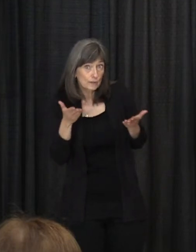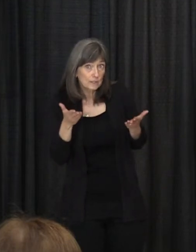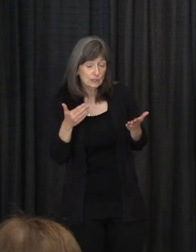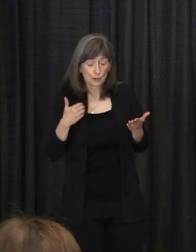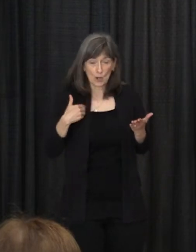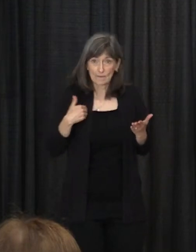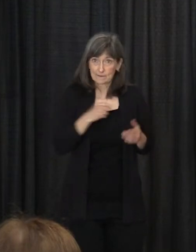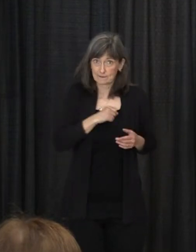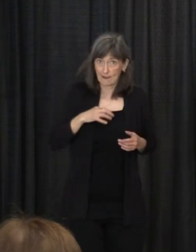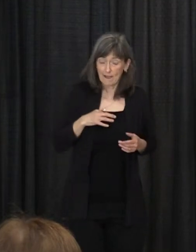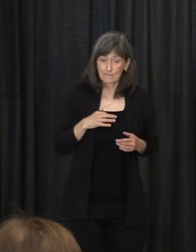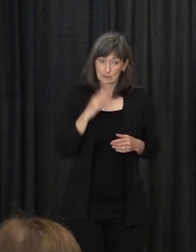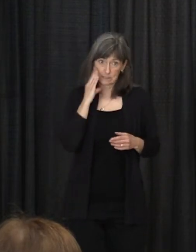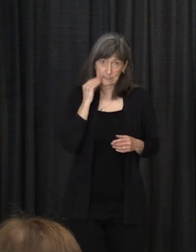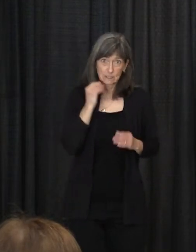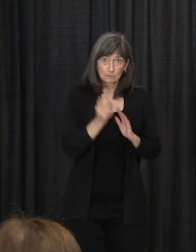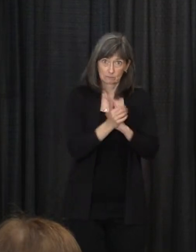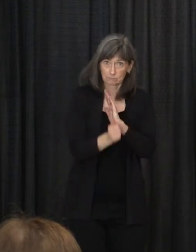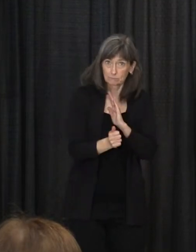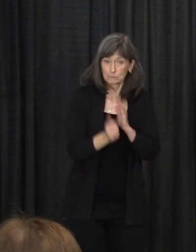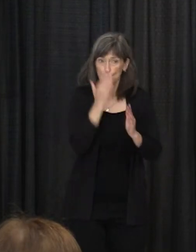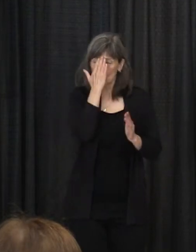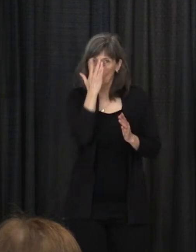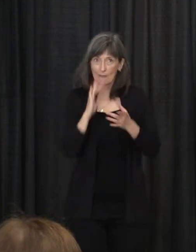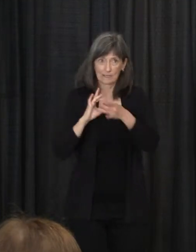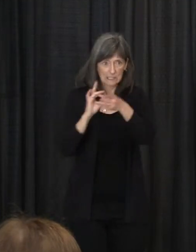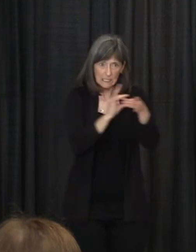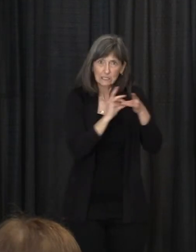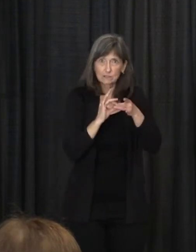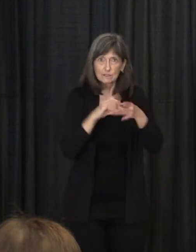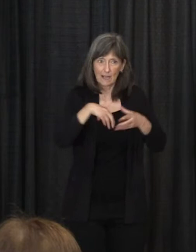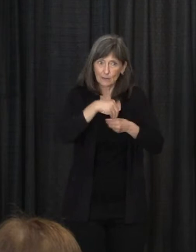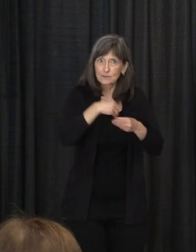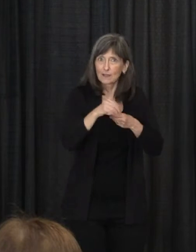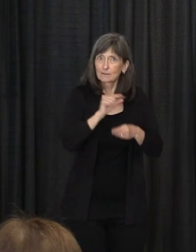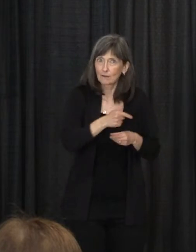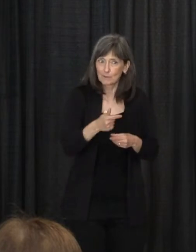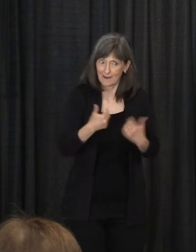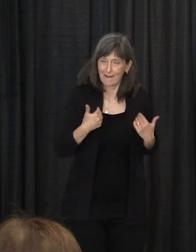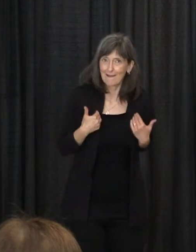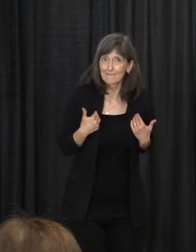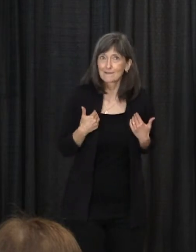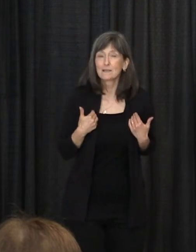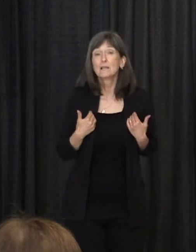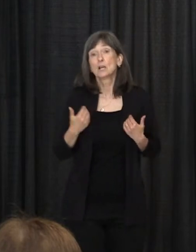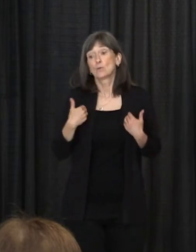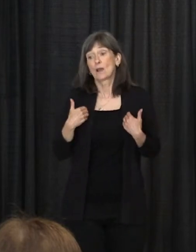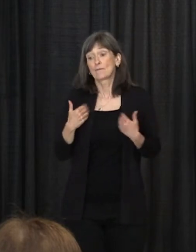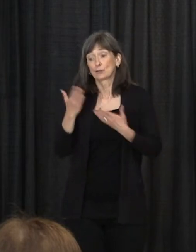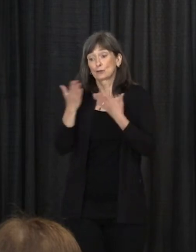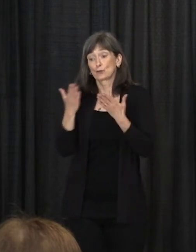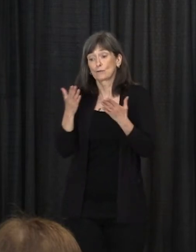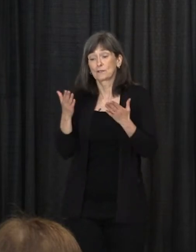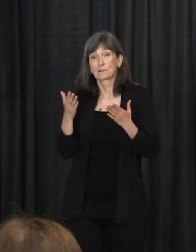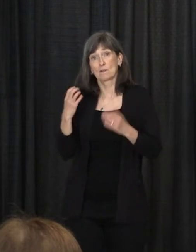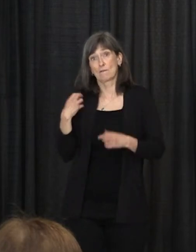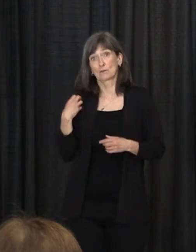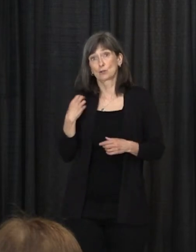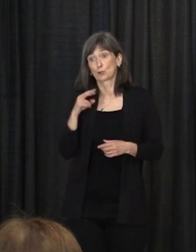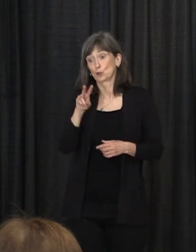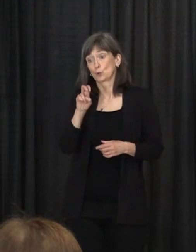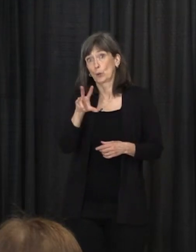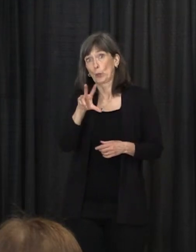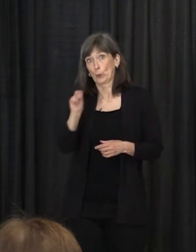employment service offices, and also through our team of over 230 employment service officers working directly